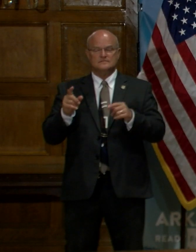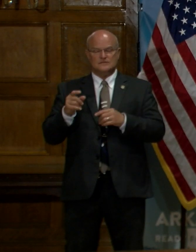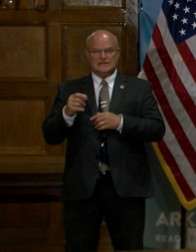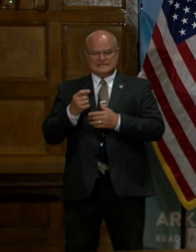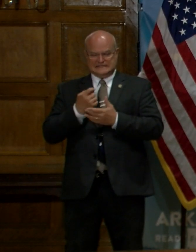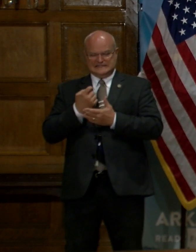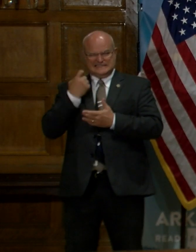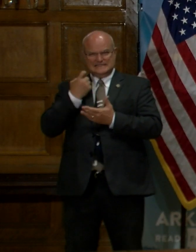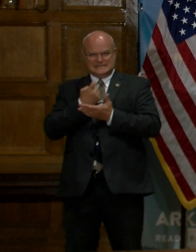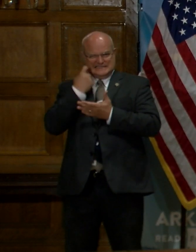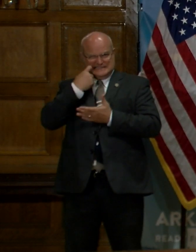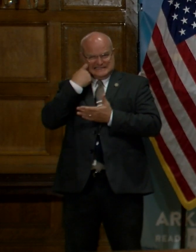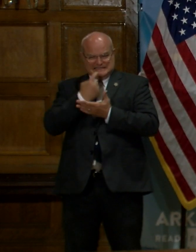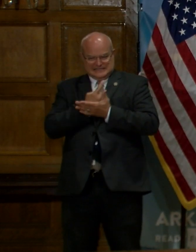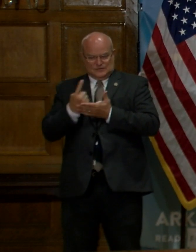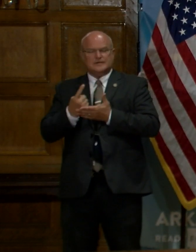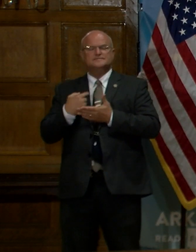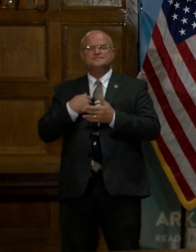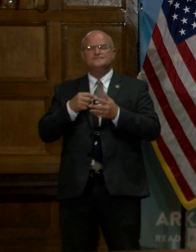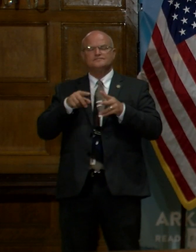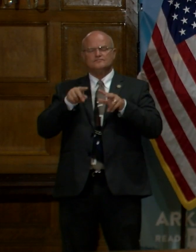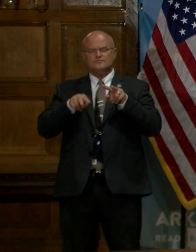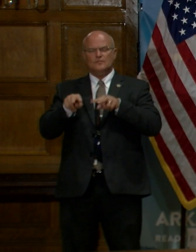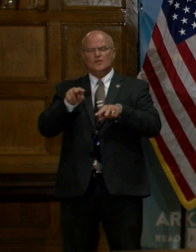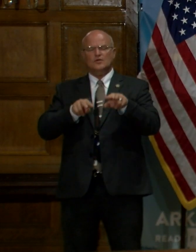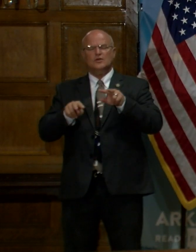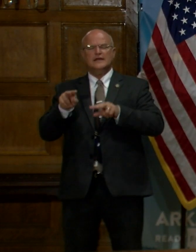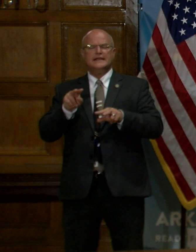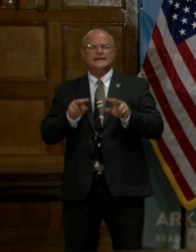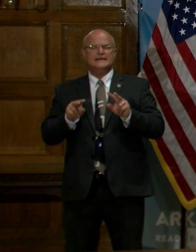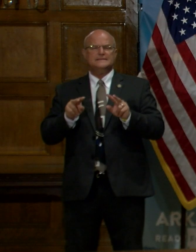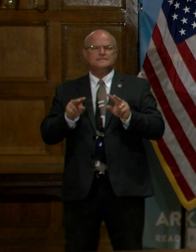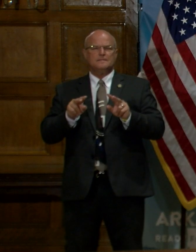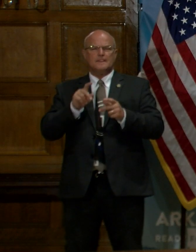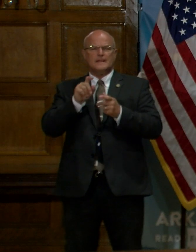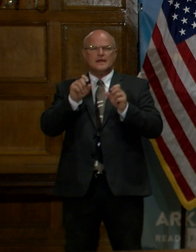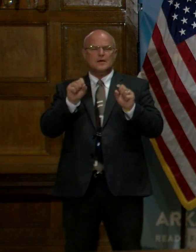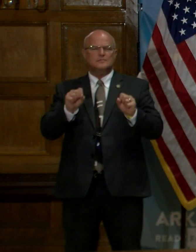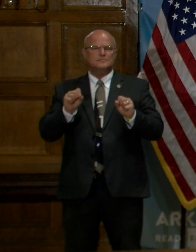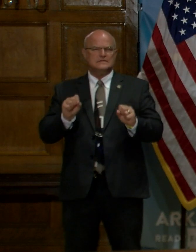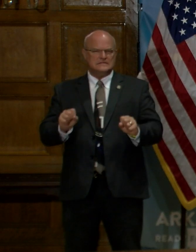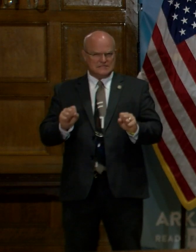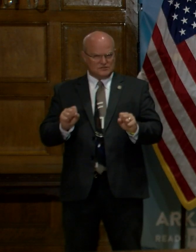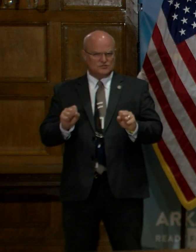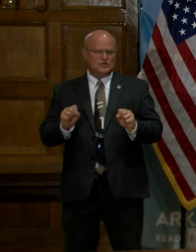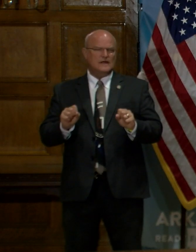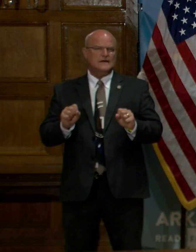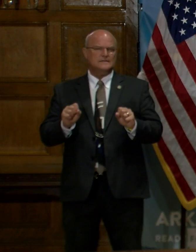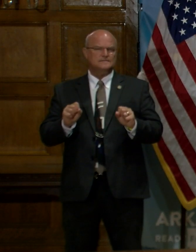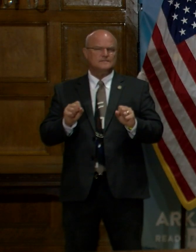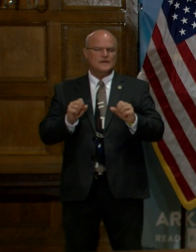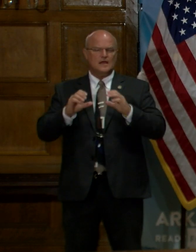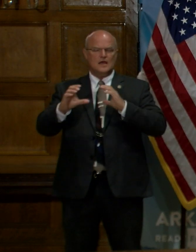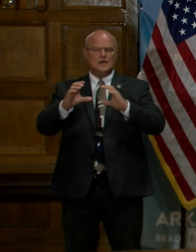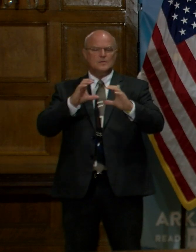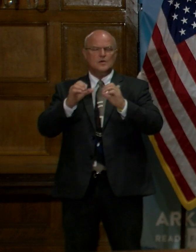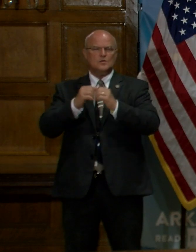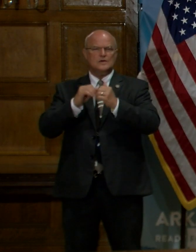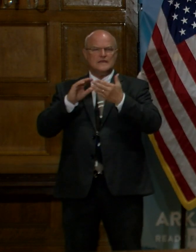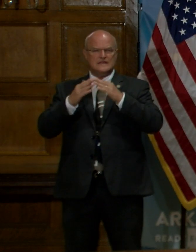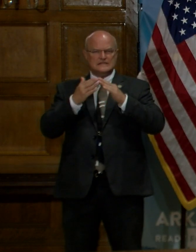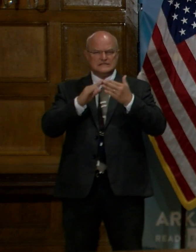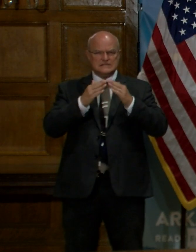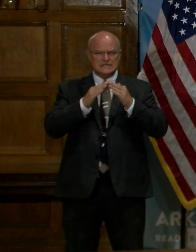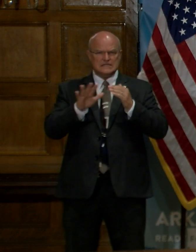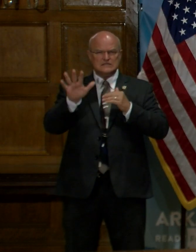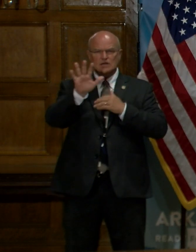earlier in the week, I started looking at a potential communication with the cities